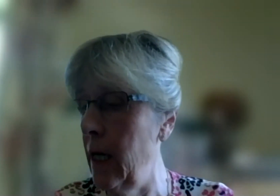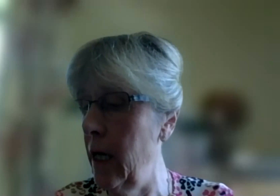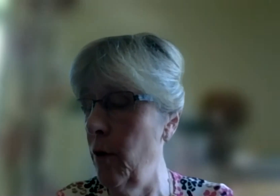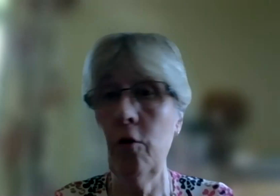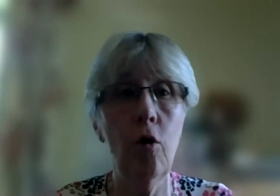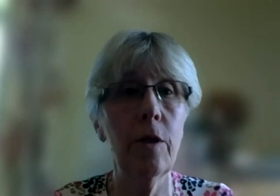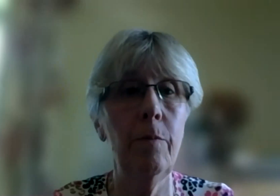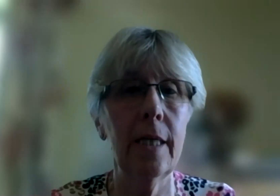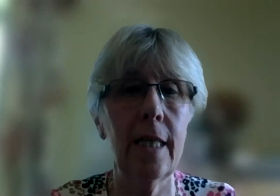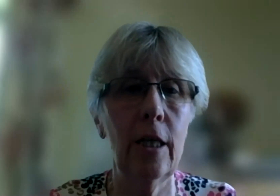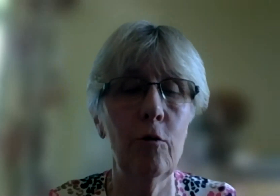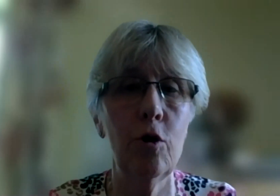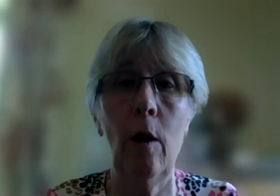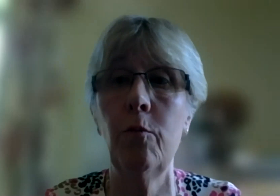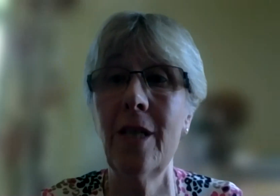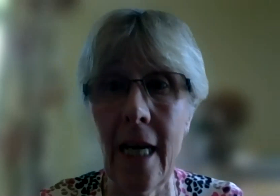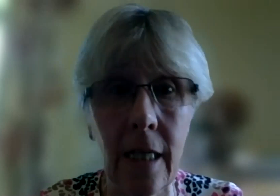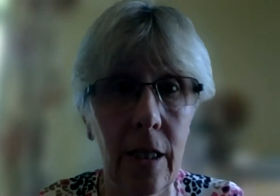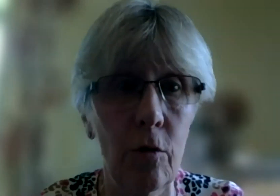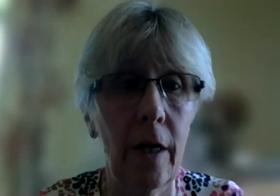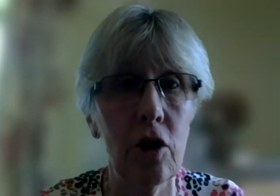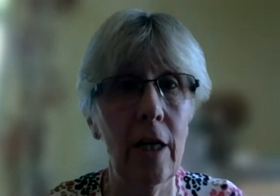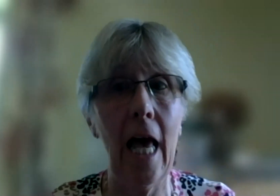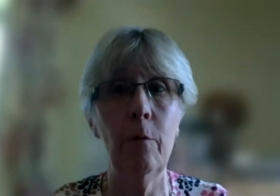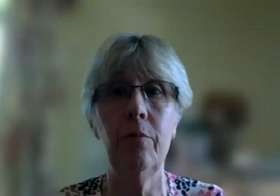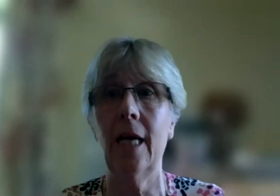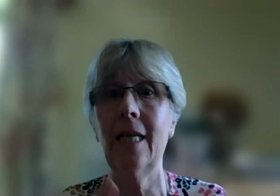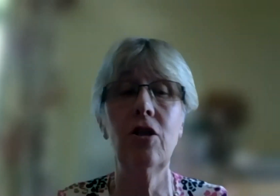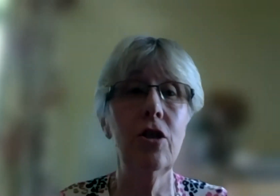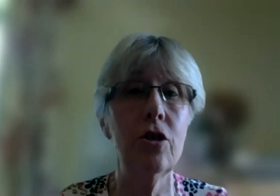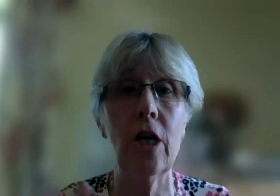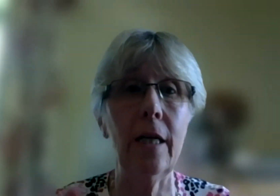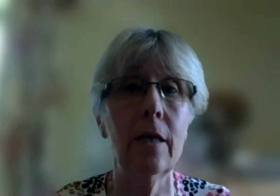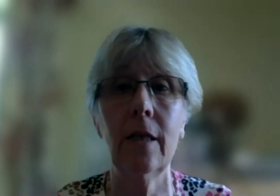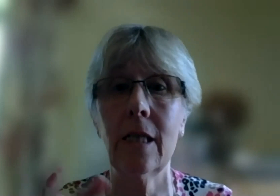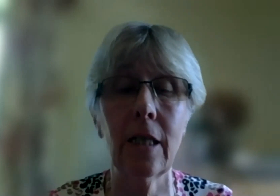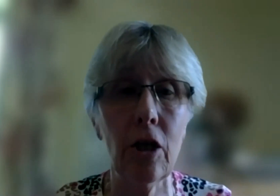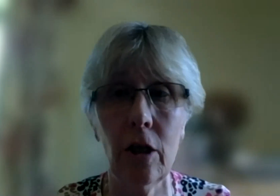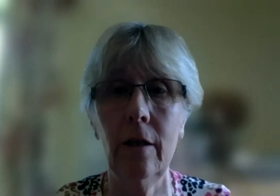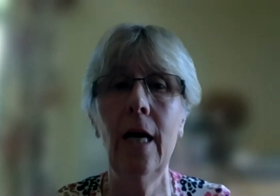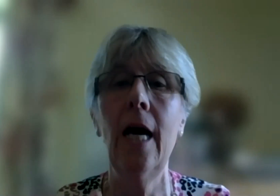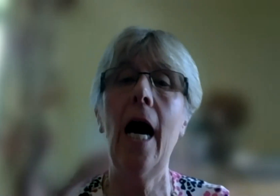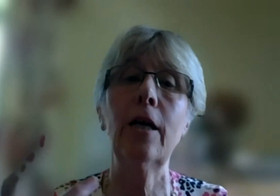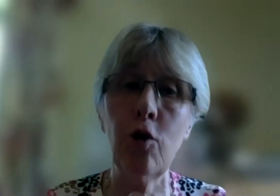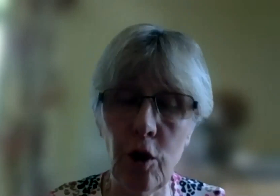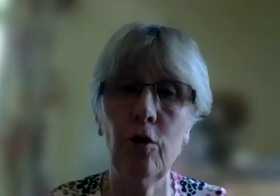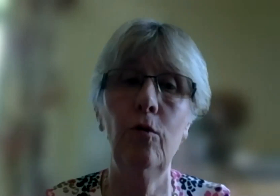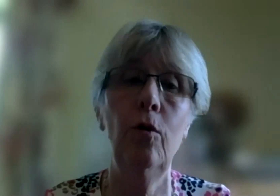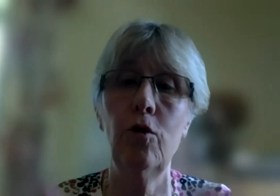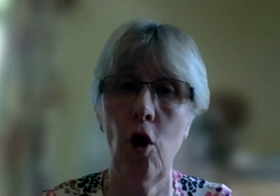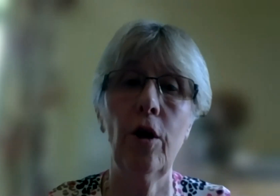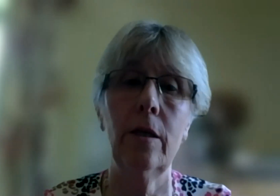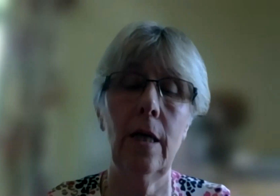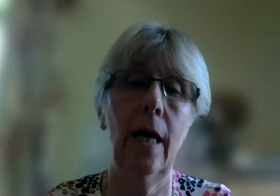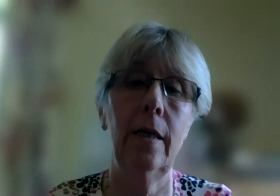And of course, the biggest thank you to our presenters who've actually helped engender the discussion, and to you